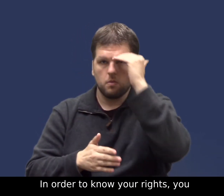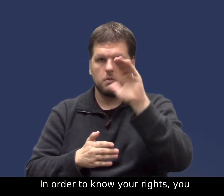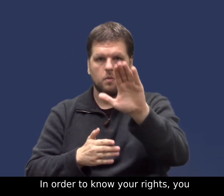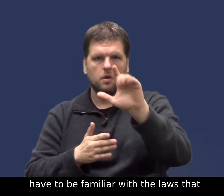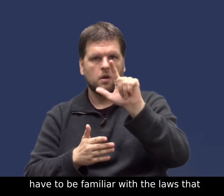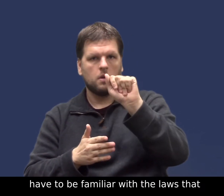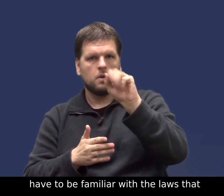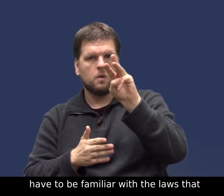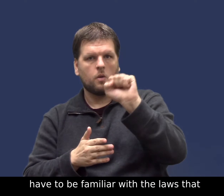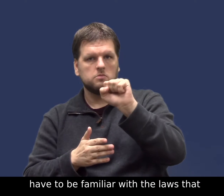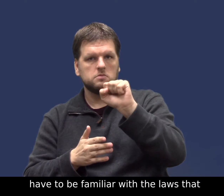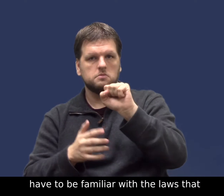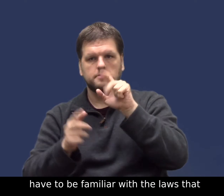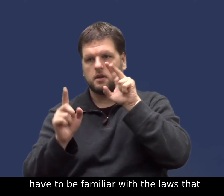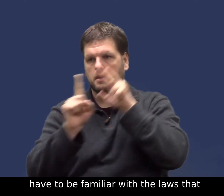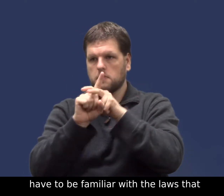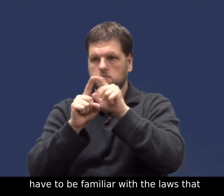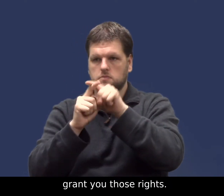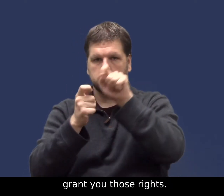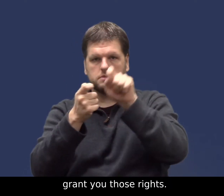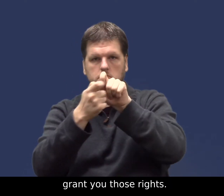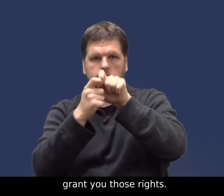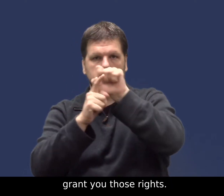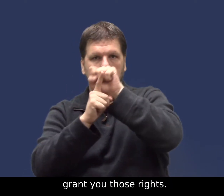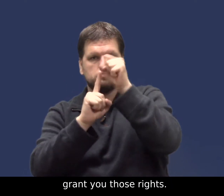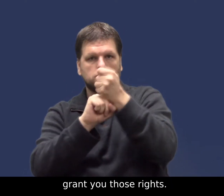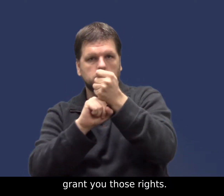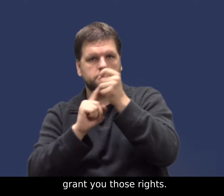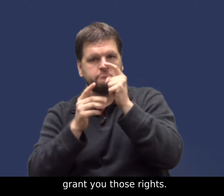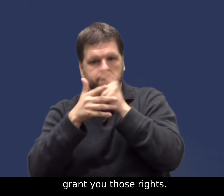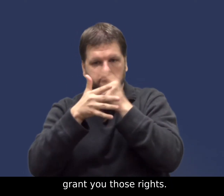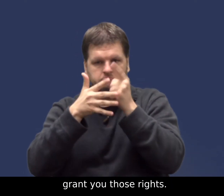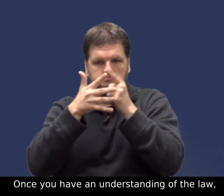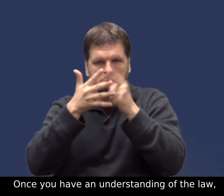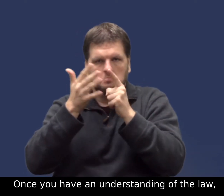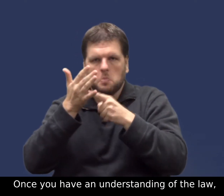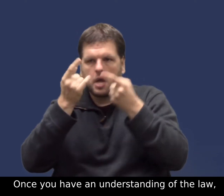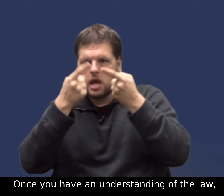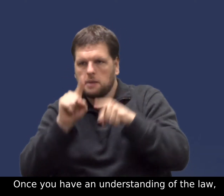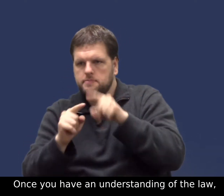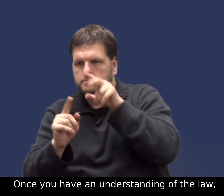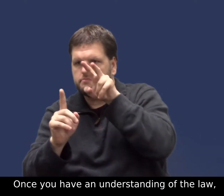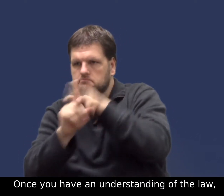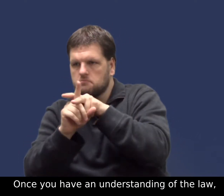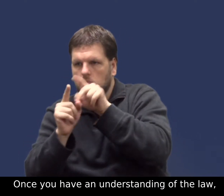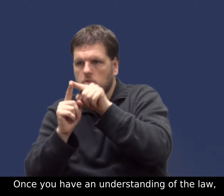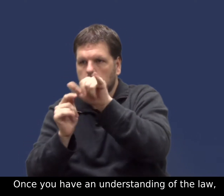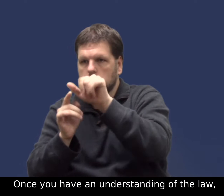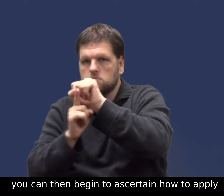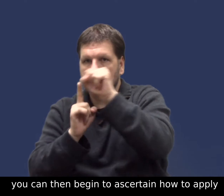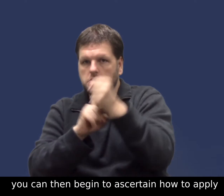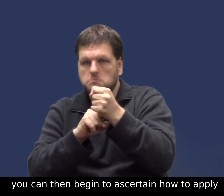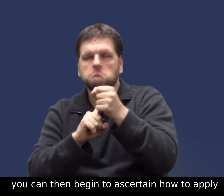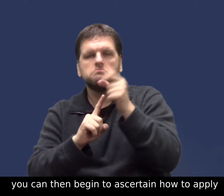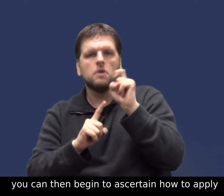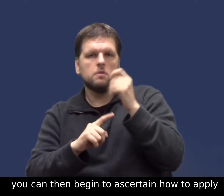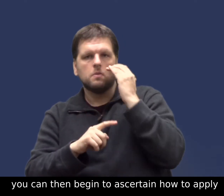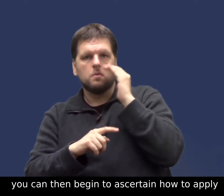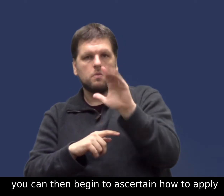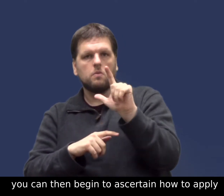you have to be familiar with the laws that grant you those rights. Once you have an understanding of the law, you can then begin to